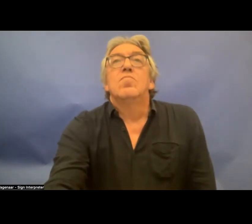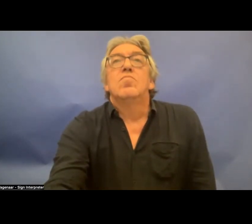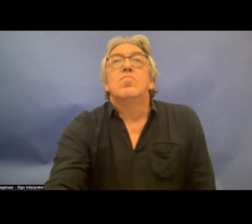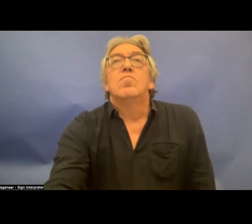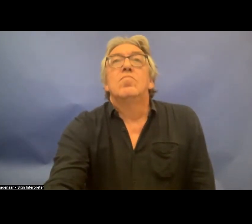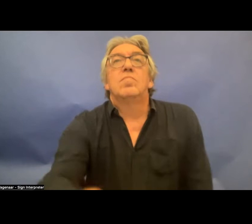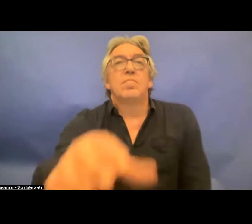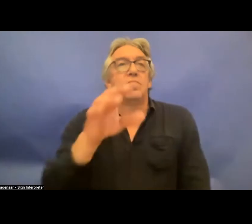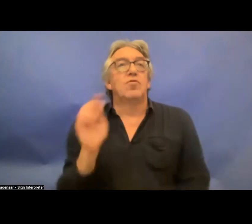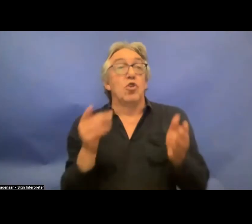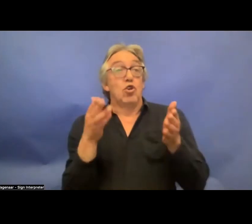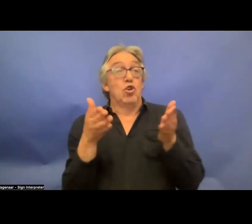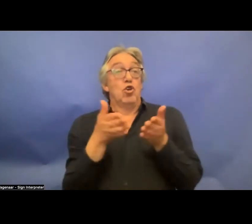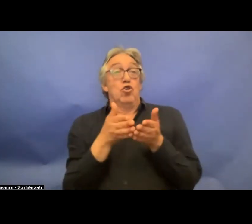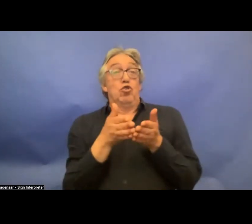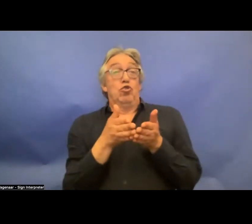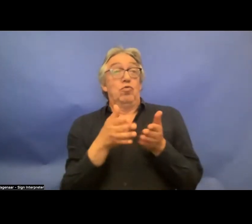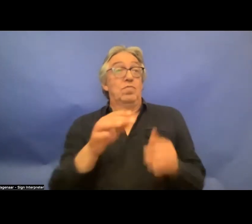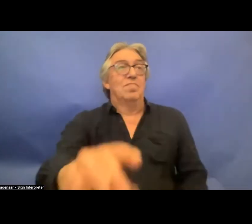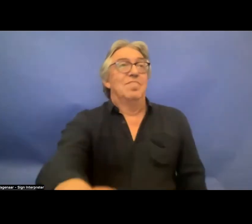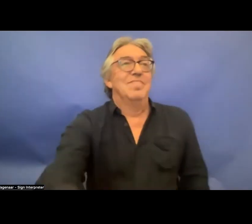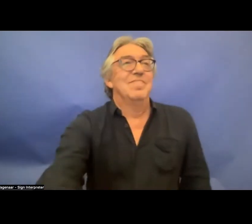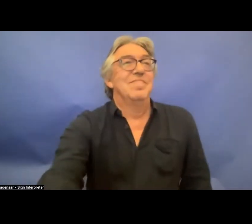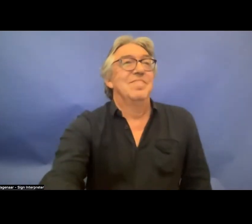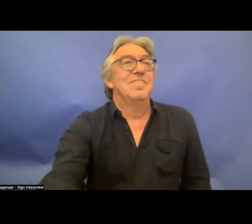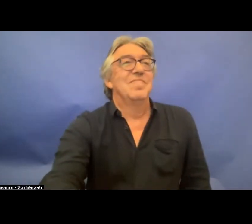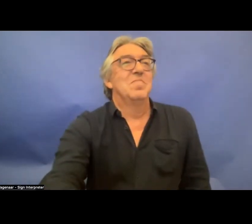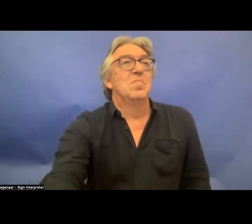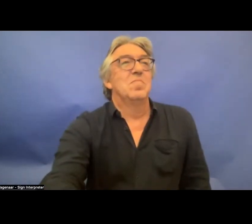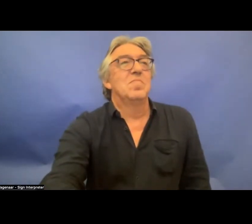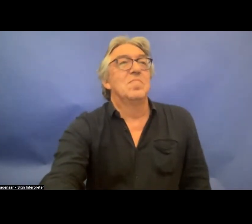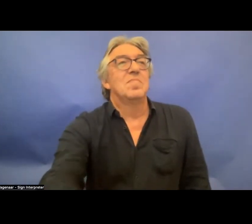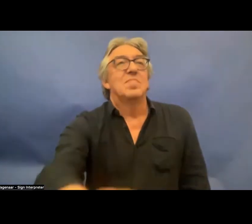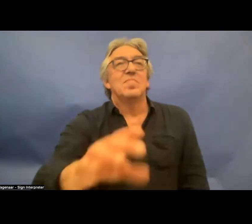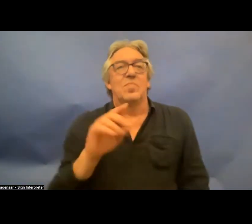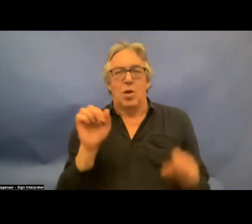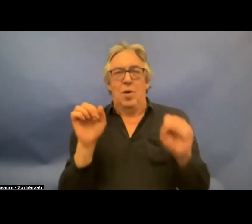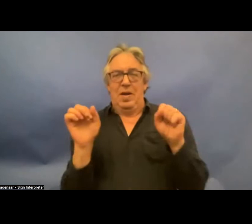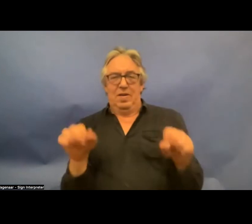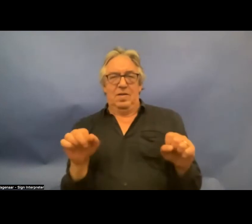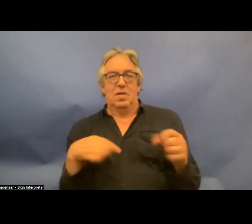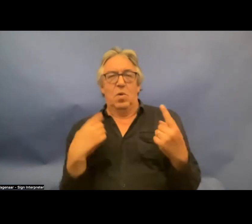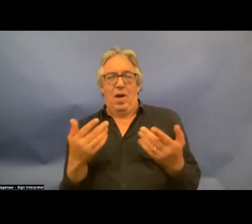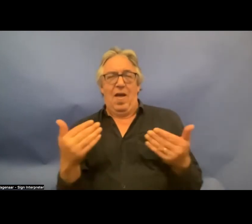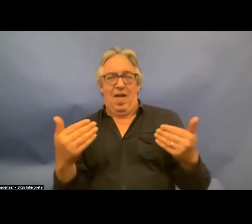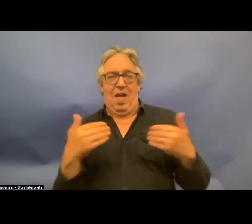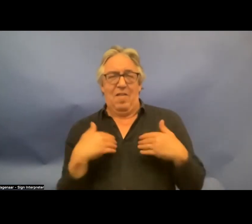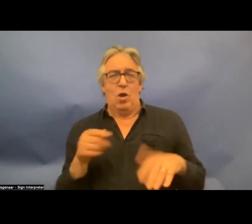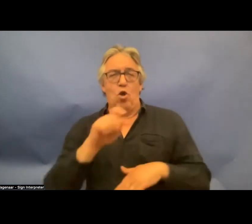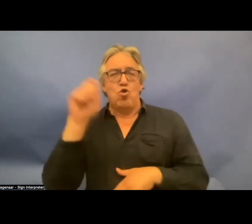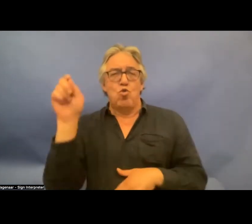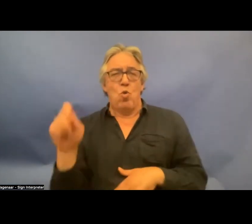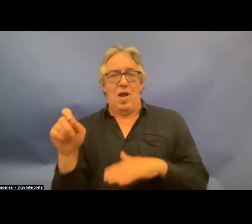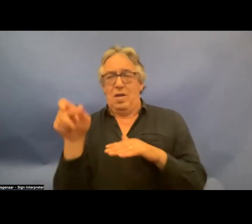to people fleeing Ukraine. But what we also know is that